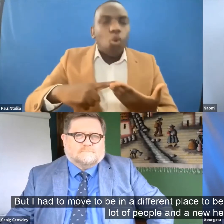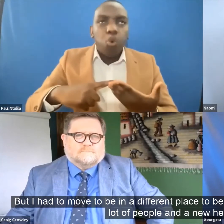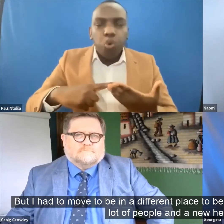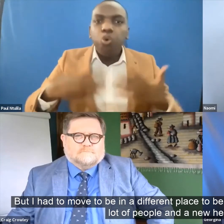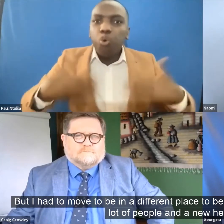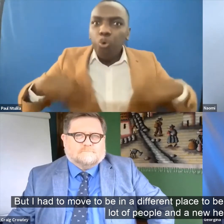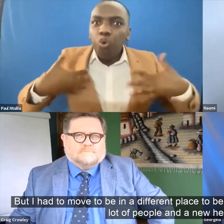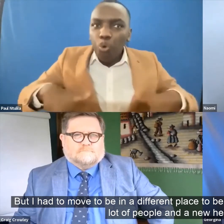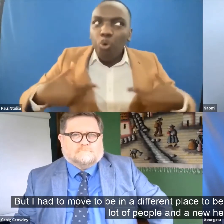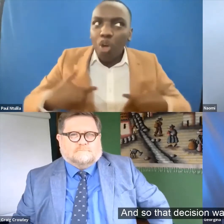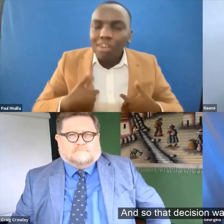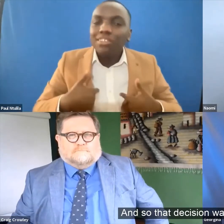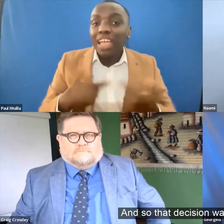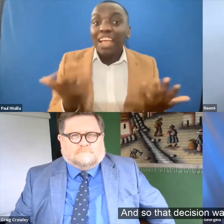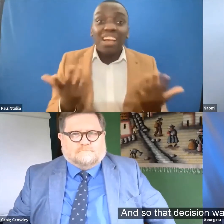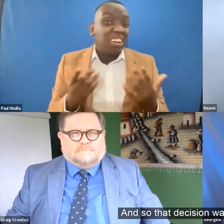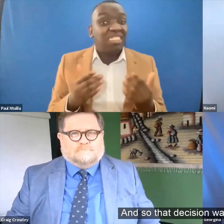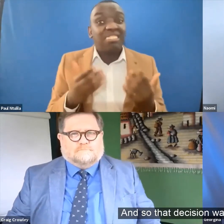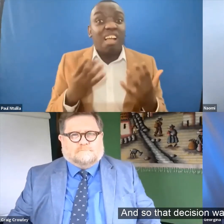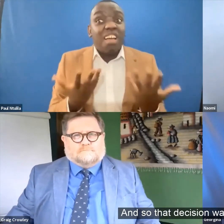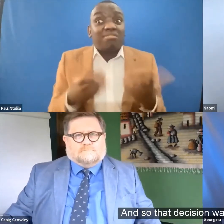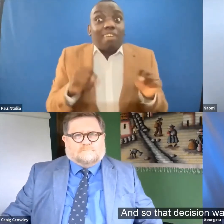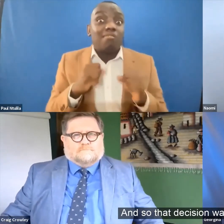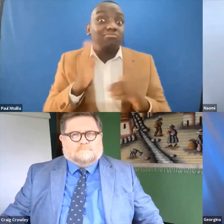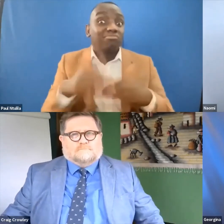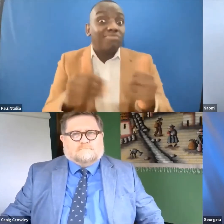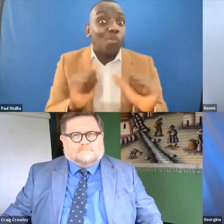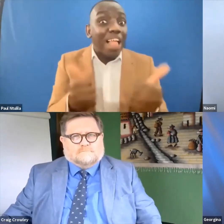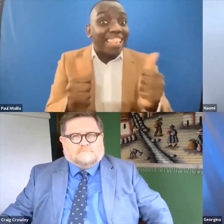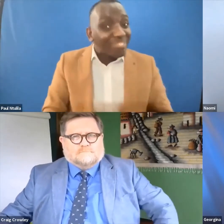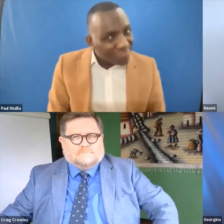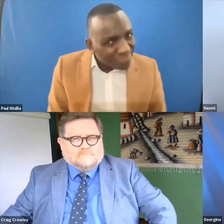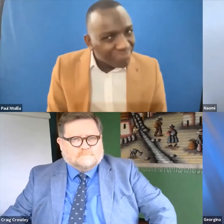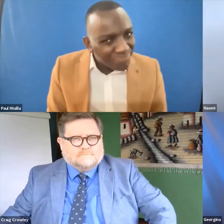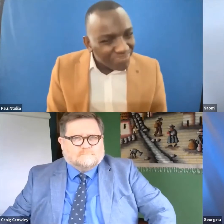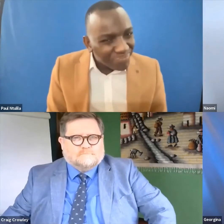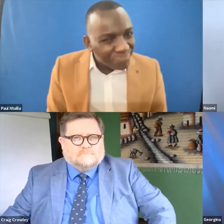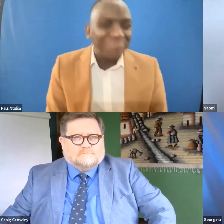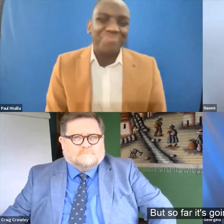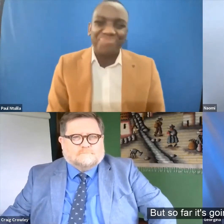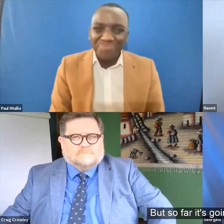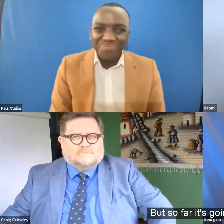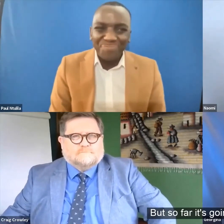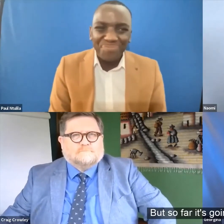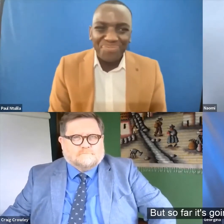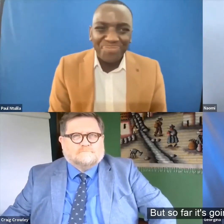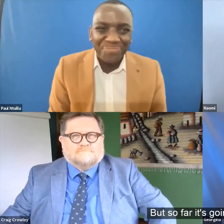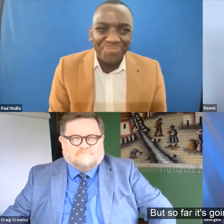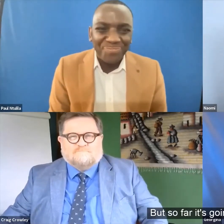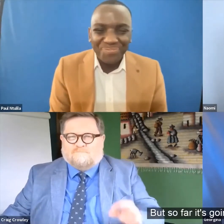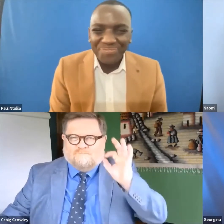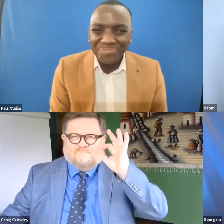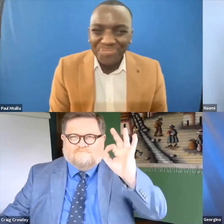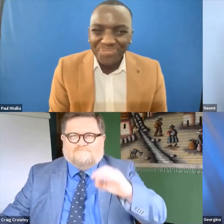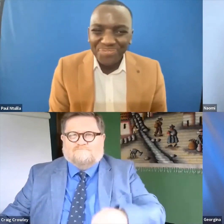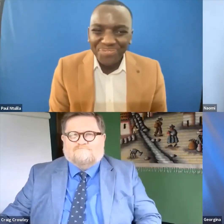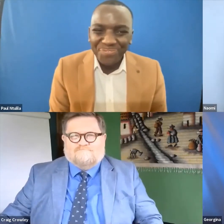hearing community. And so that decision was a huge one. But so far it's going well.